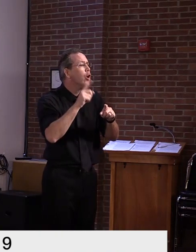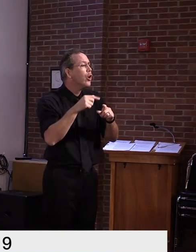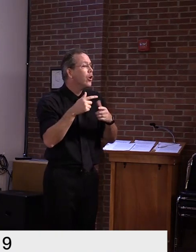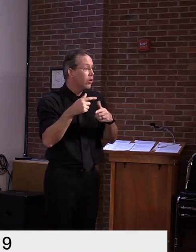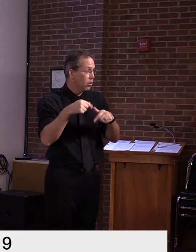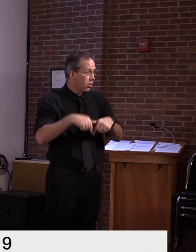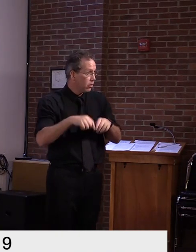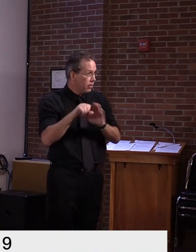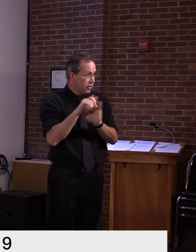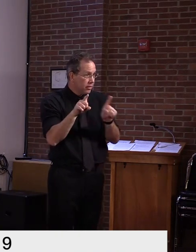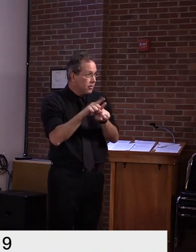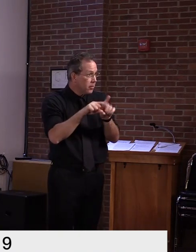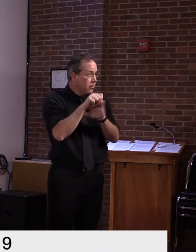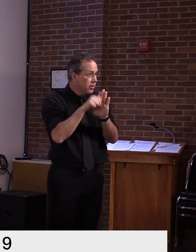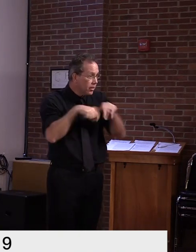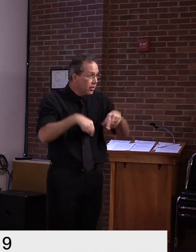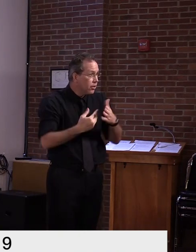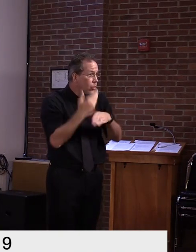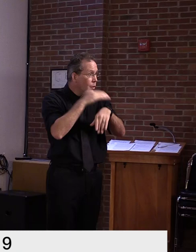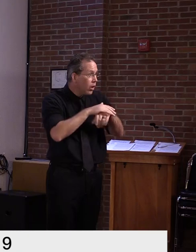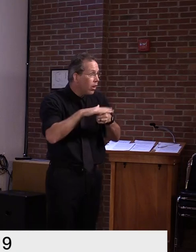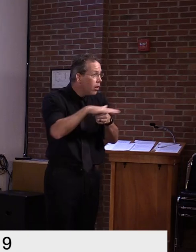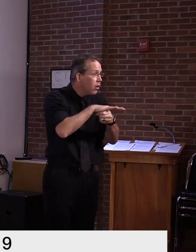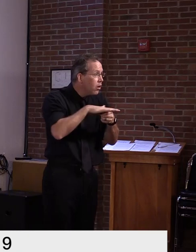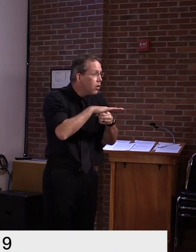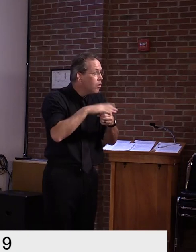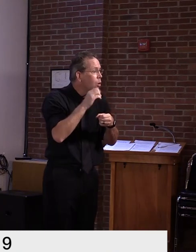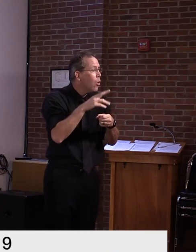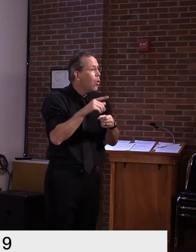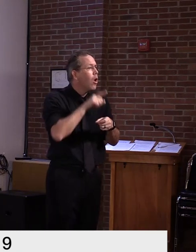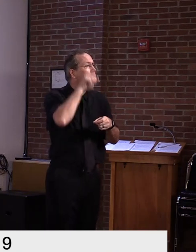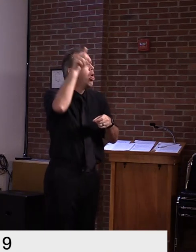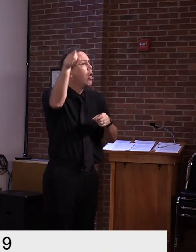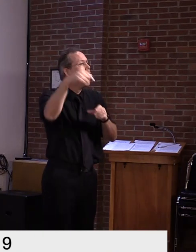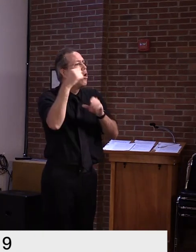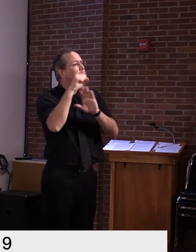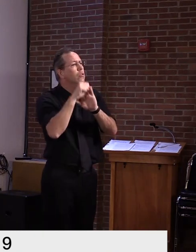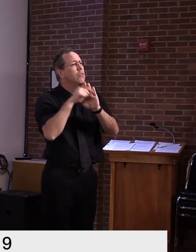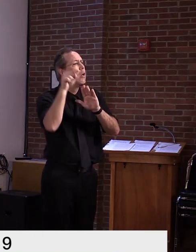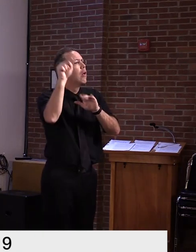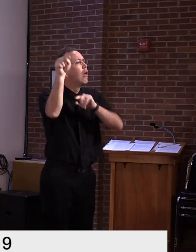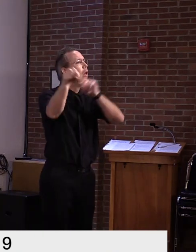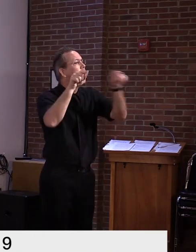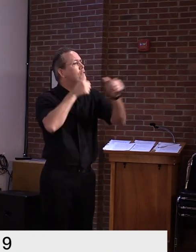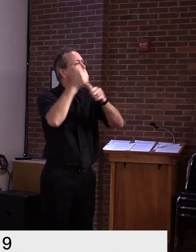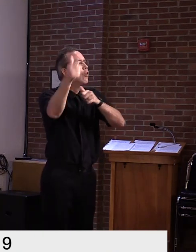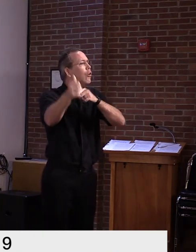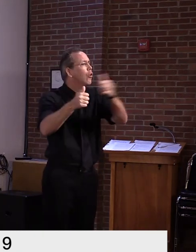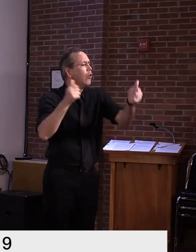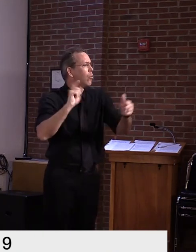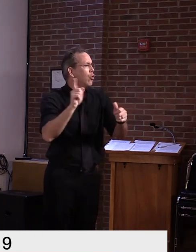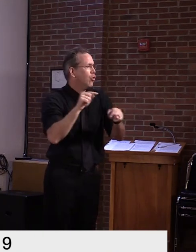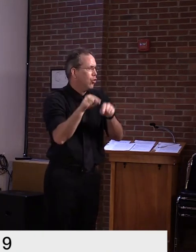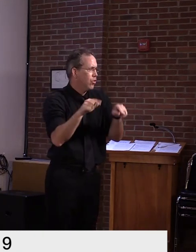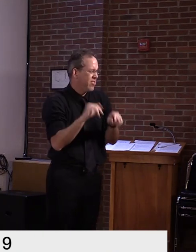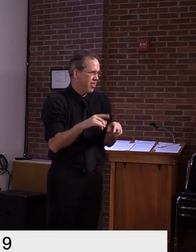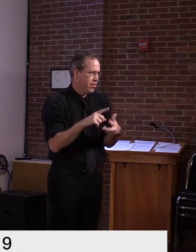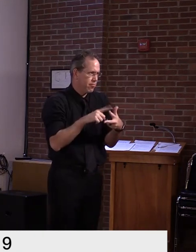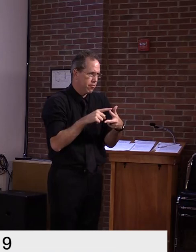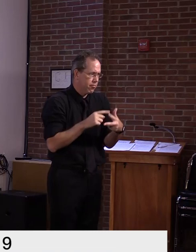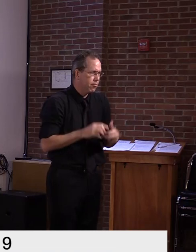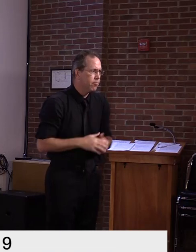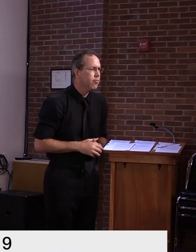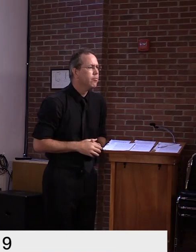virus from where the students are coming into the state from, is critically important as well. And again, we'll see that that's benefiting Vermont to a